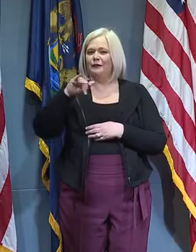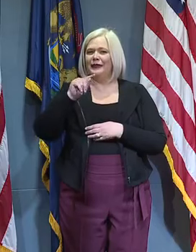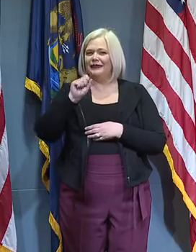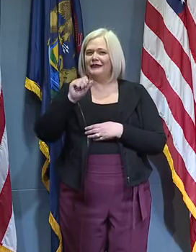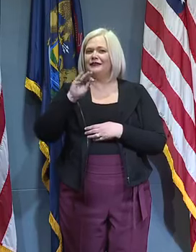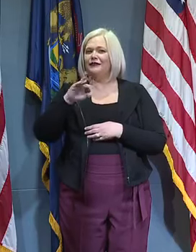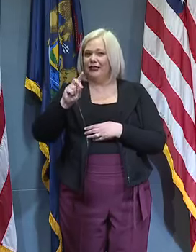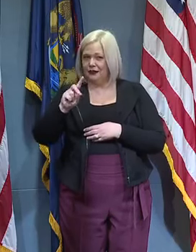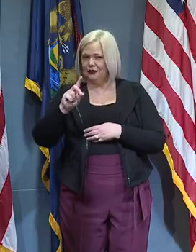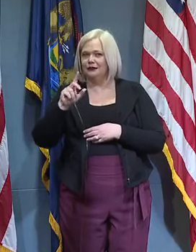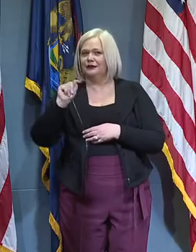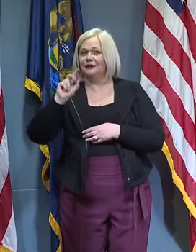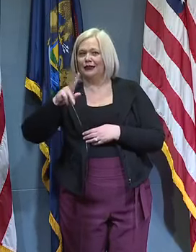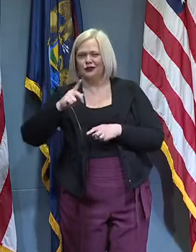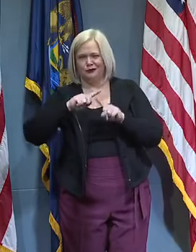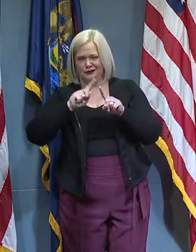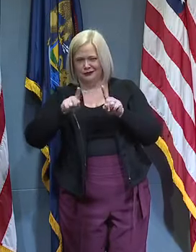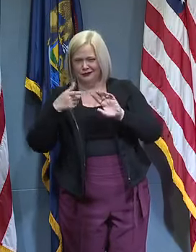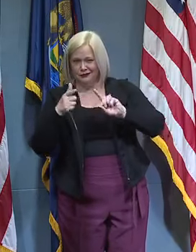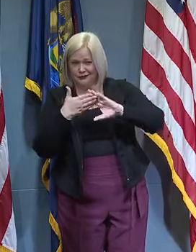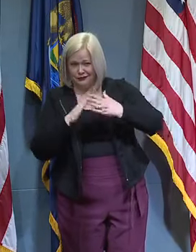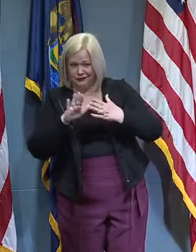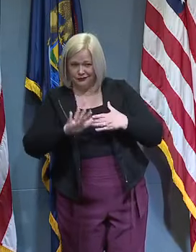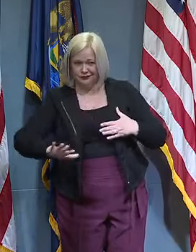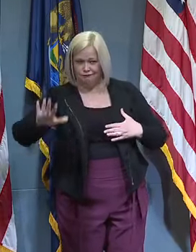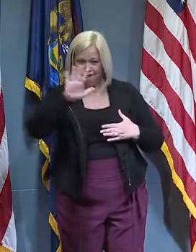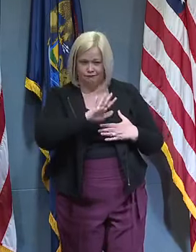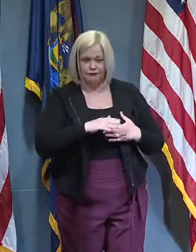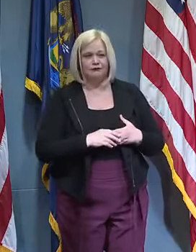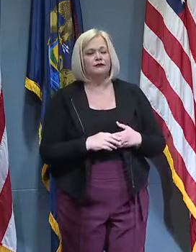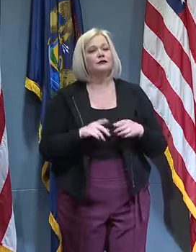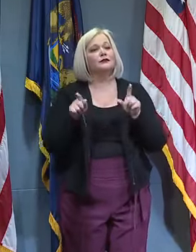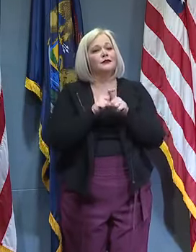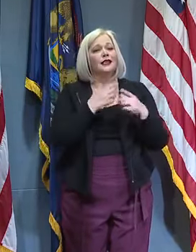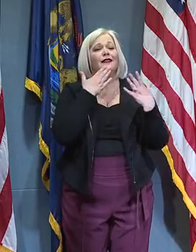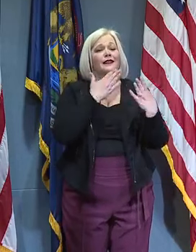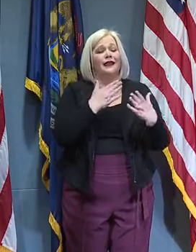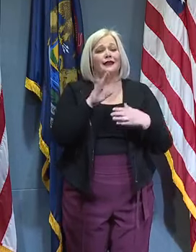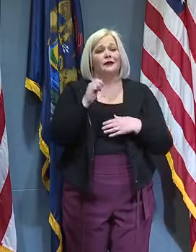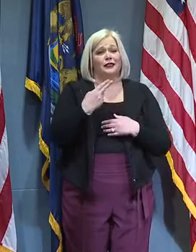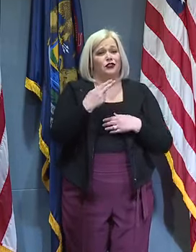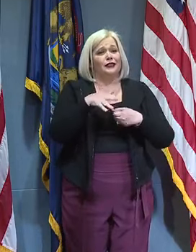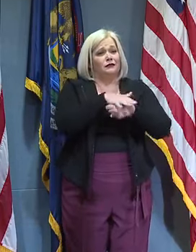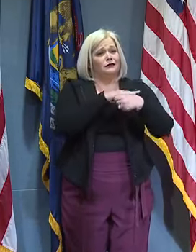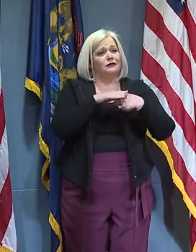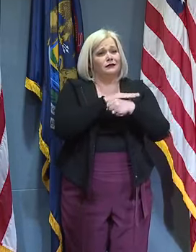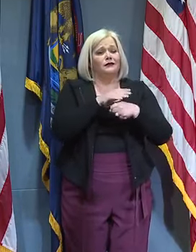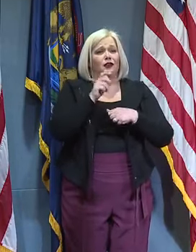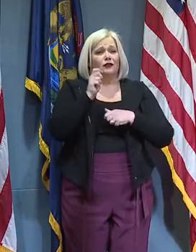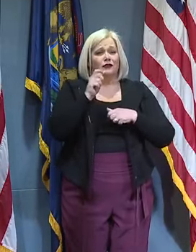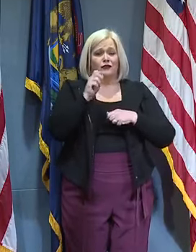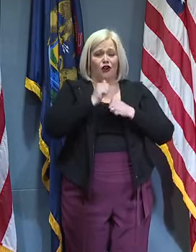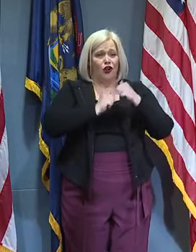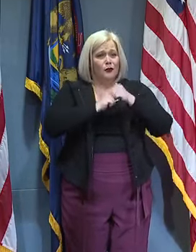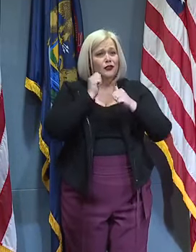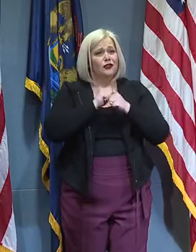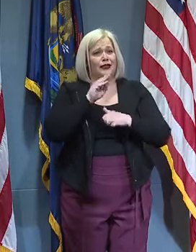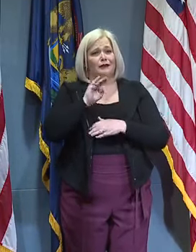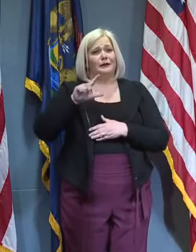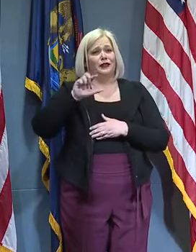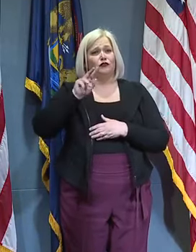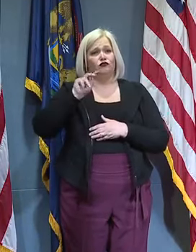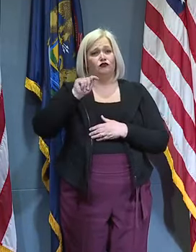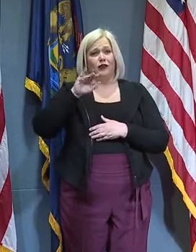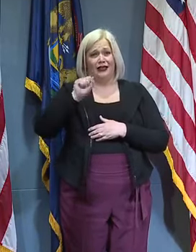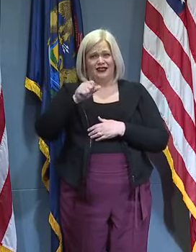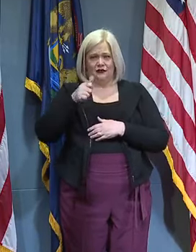other organizations. And I also want to thank the Michigan Regional Council of Carpenters and Millwrights and their hardworking members who